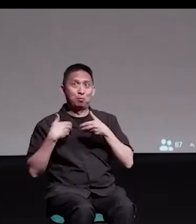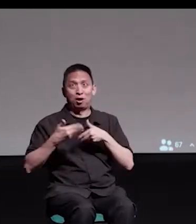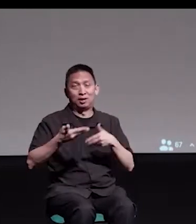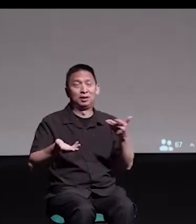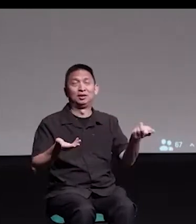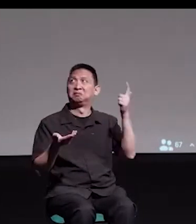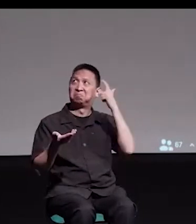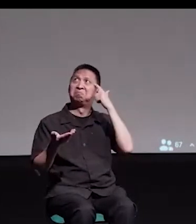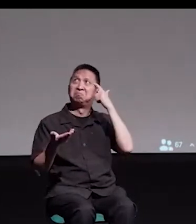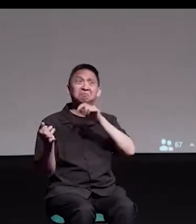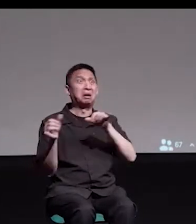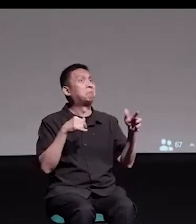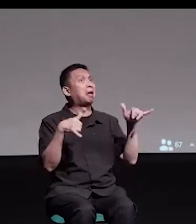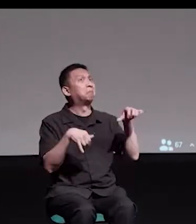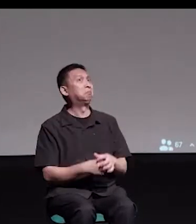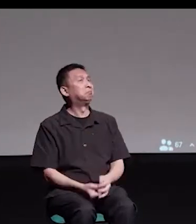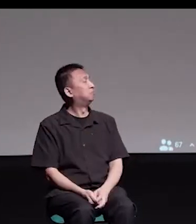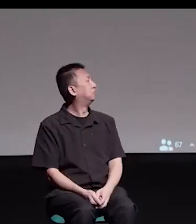I see a similarity.